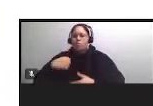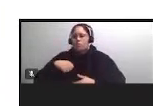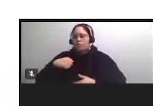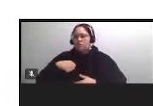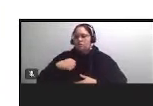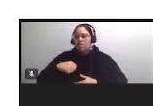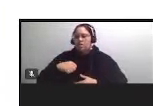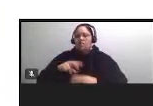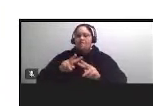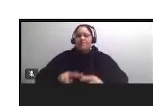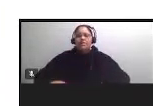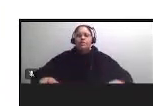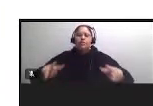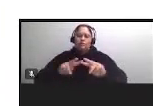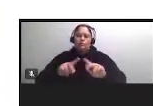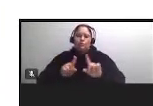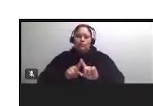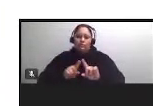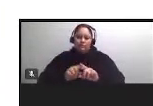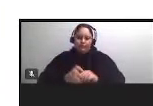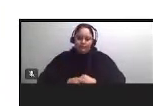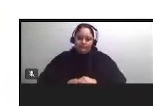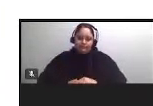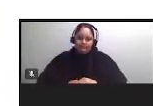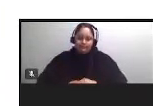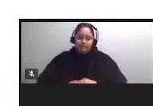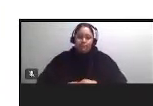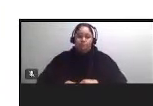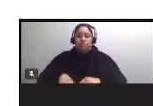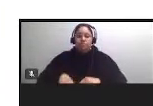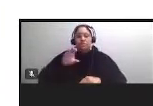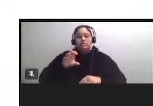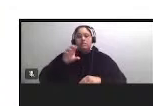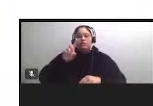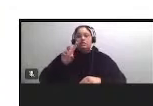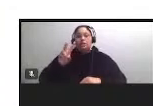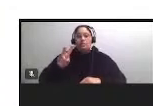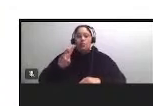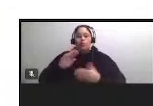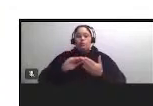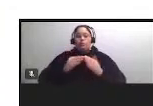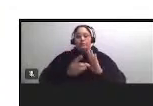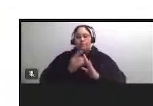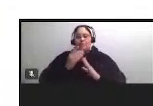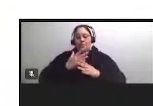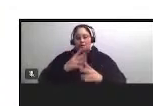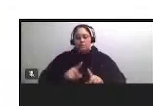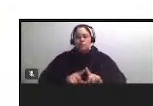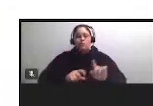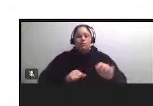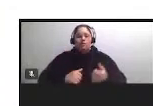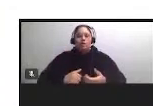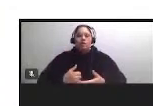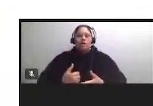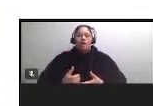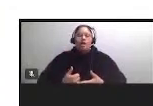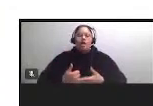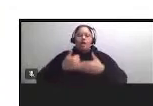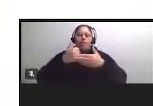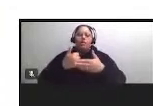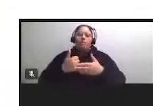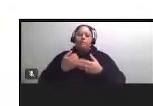municipal venues. And then the CDWs also assist with disseminating